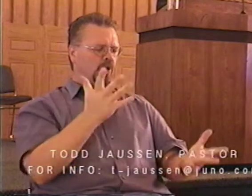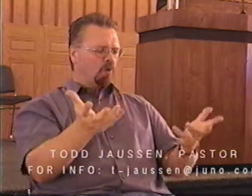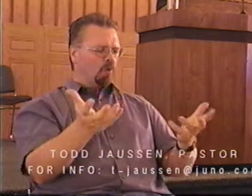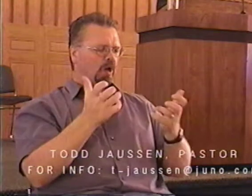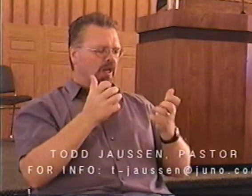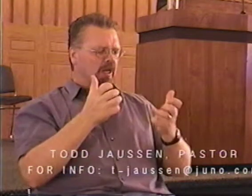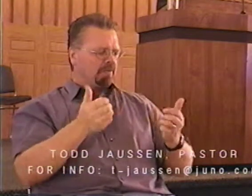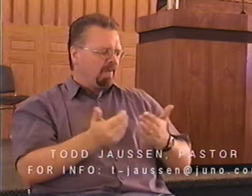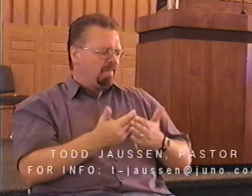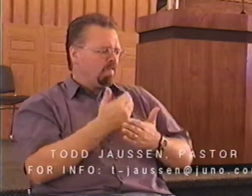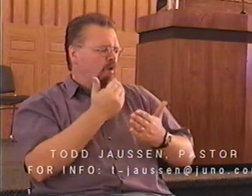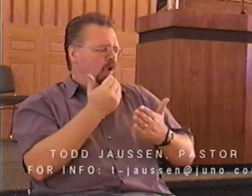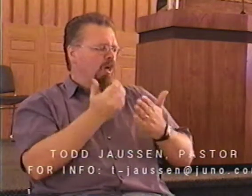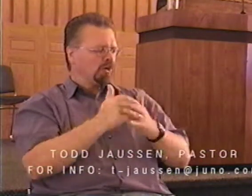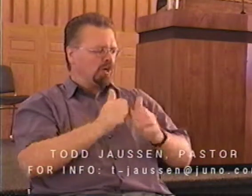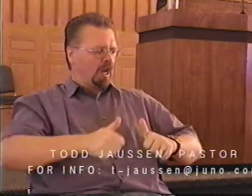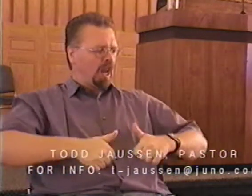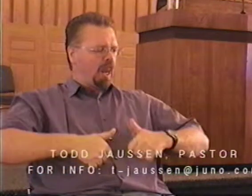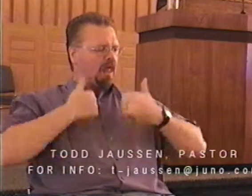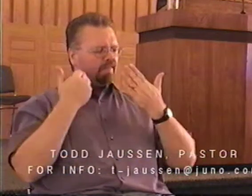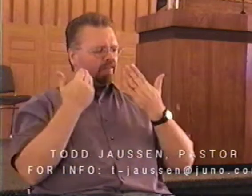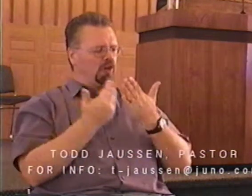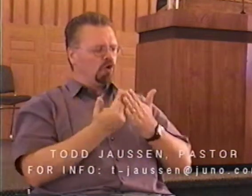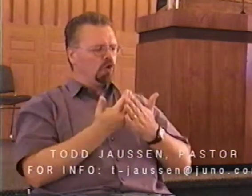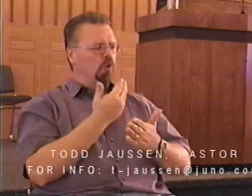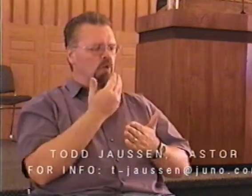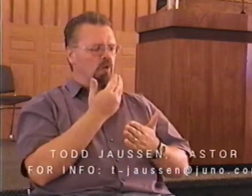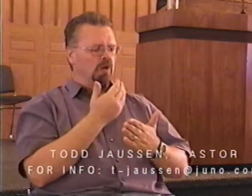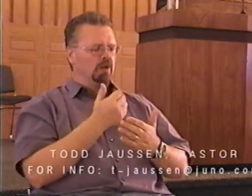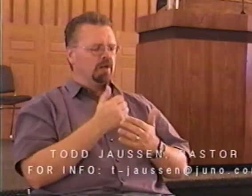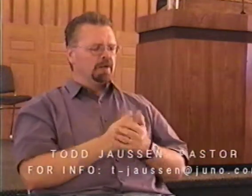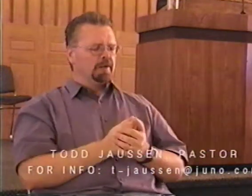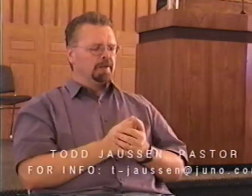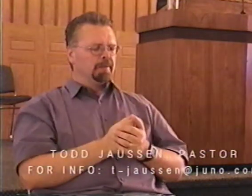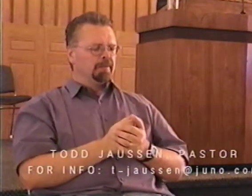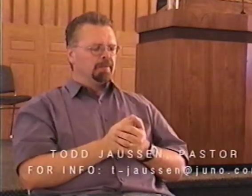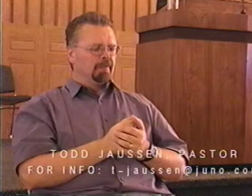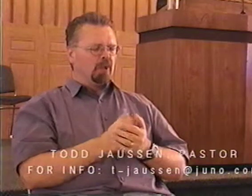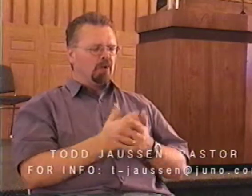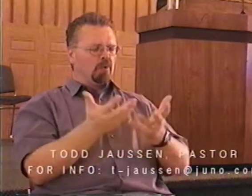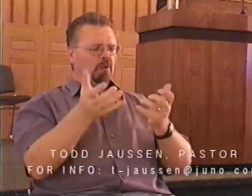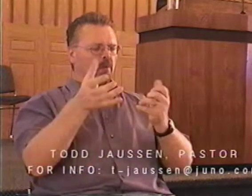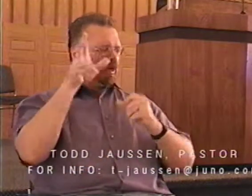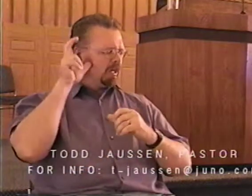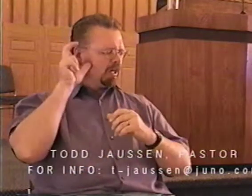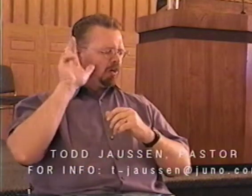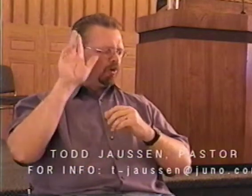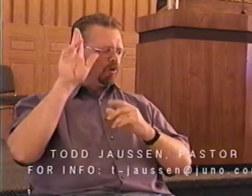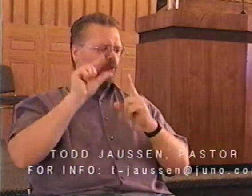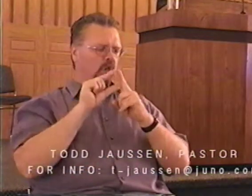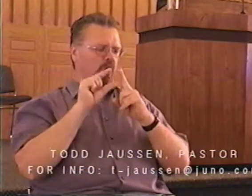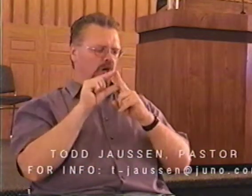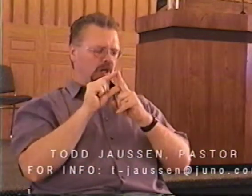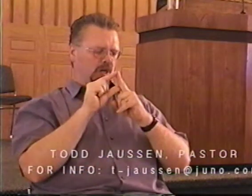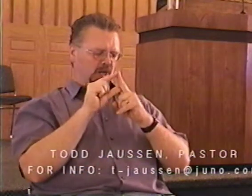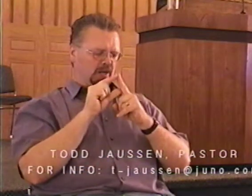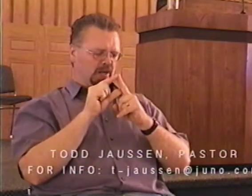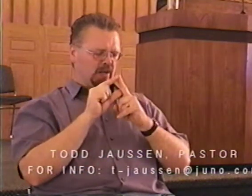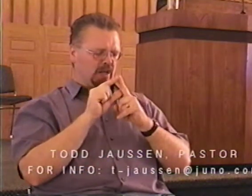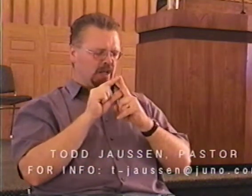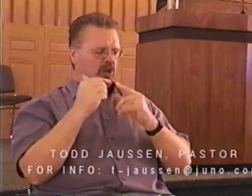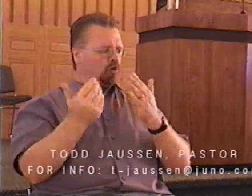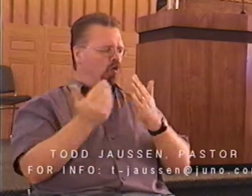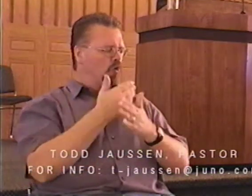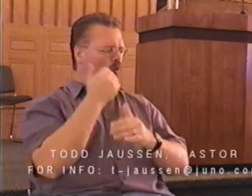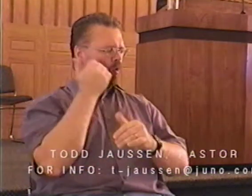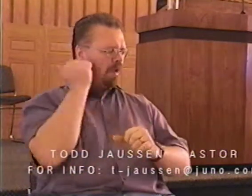and alive and new every day. And we want to hear your word fresh and anew every